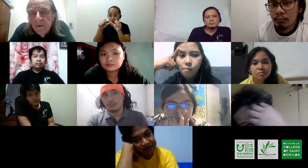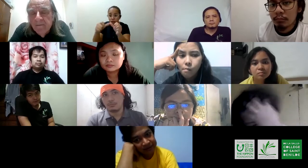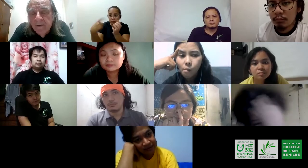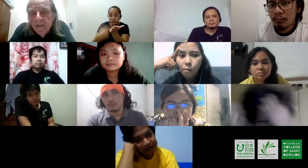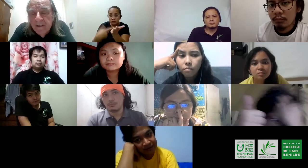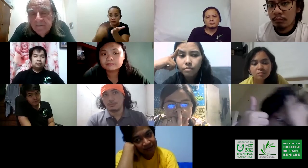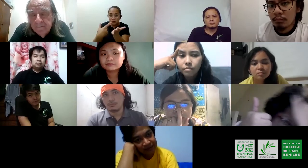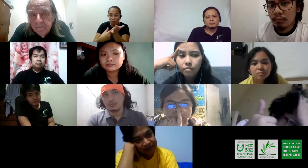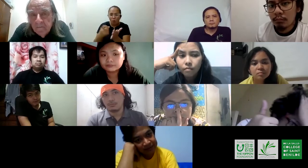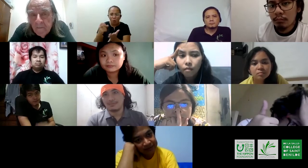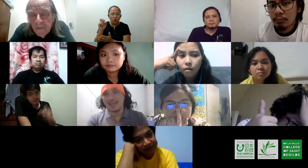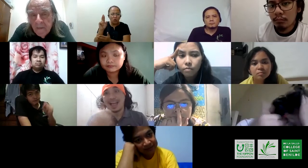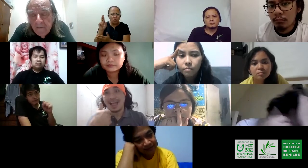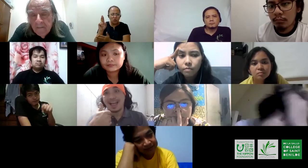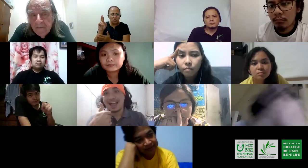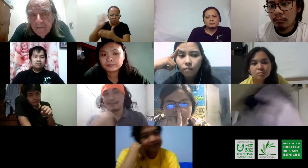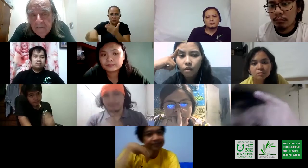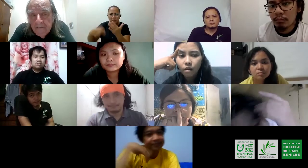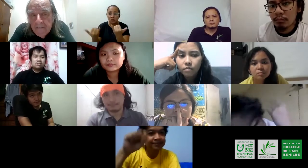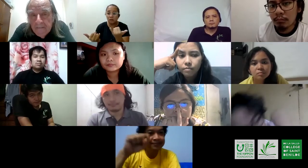think you have everything?